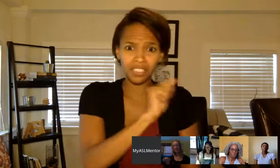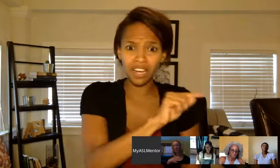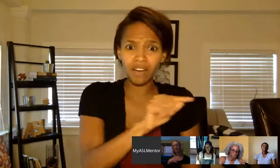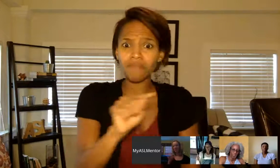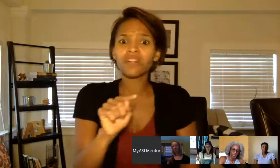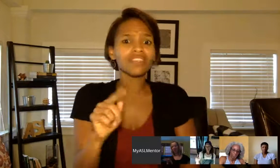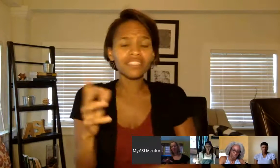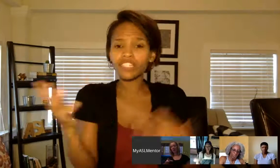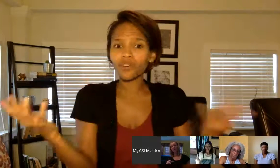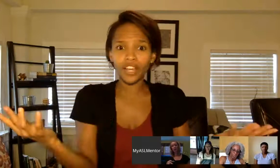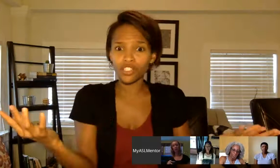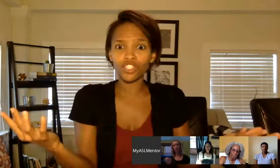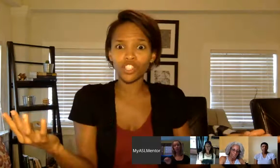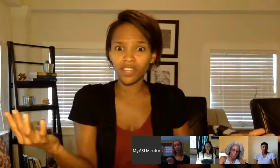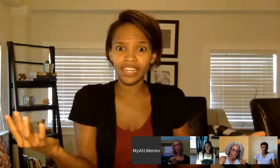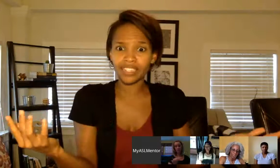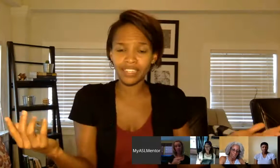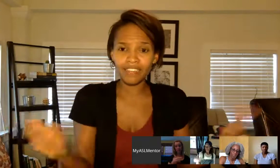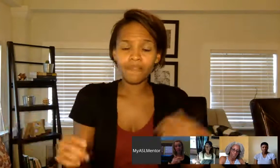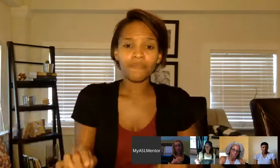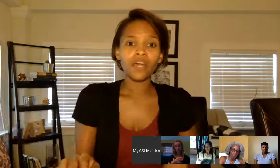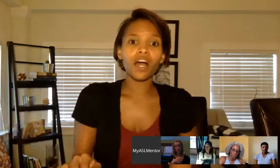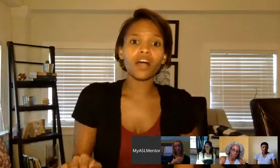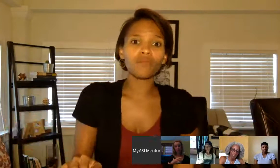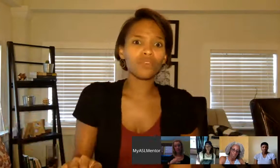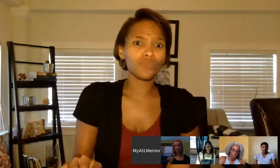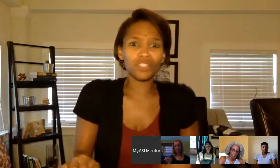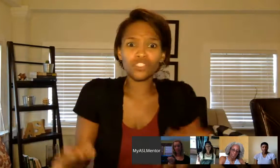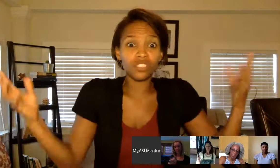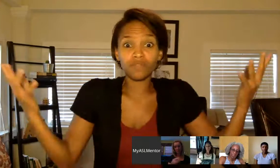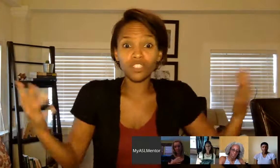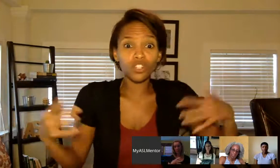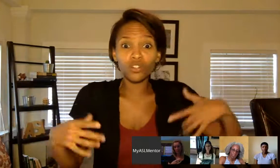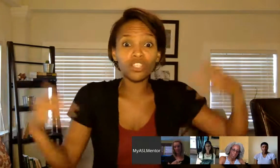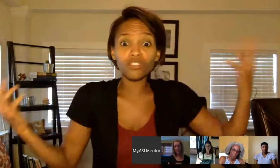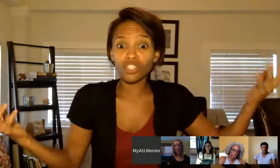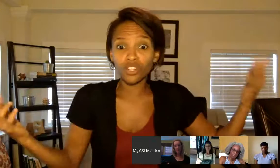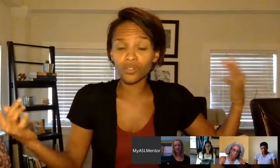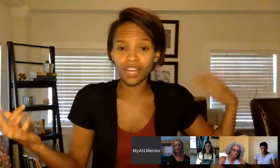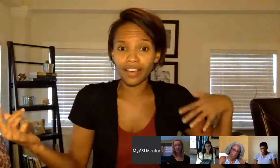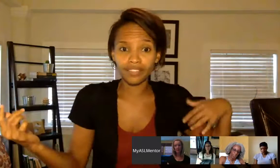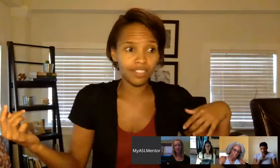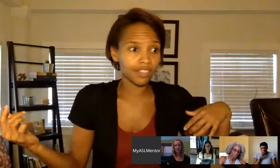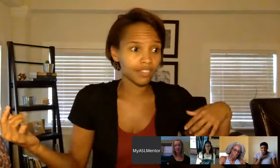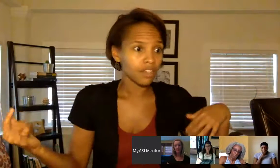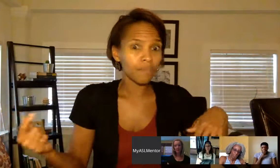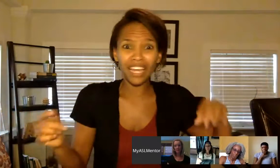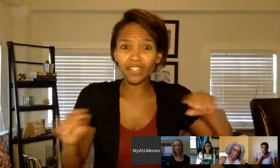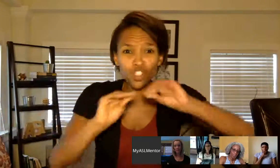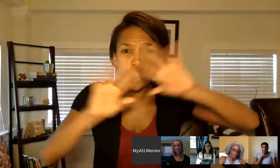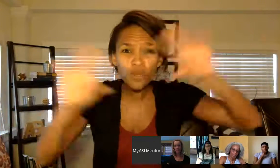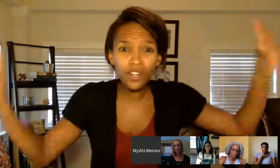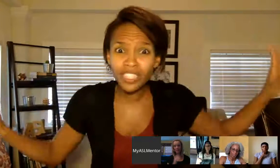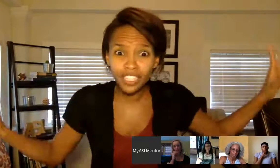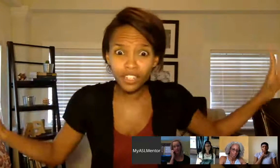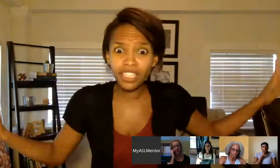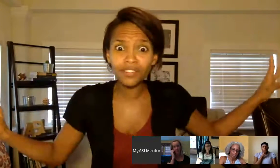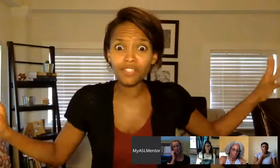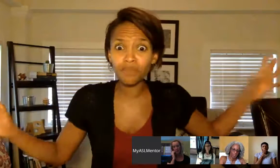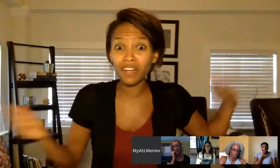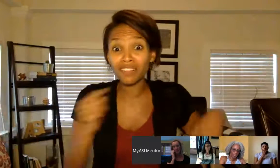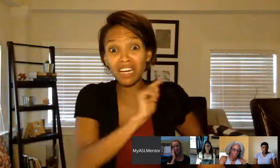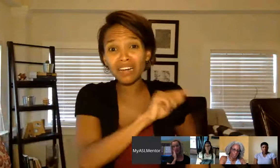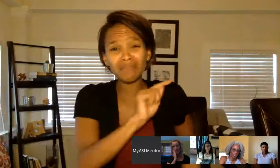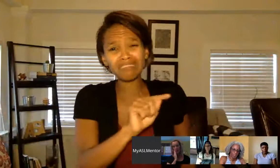or some. Lots of different ways you can show that idea with just, you know, little to no signs. And super clear